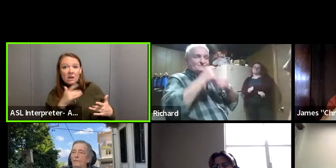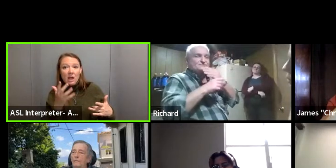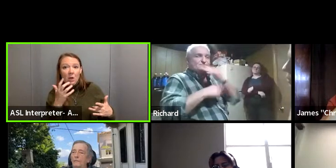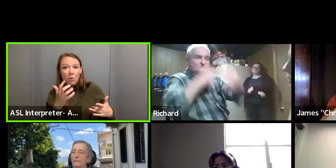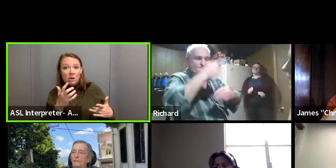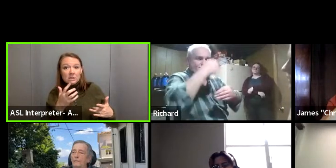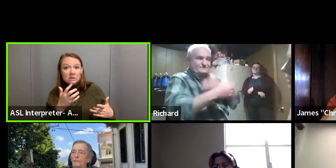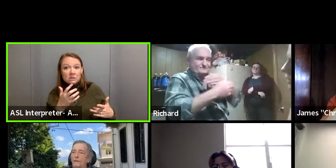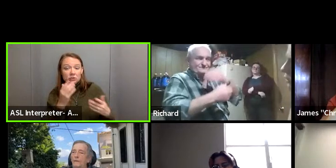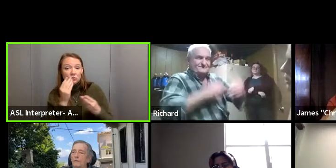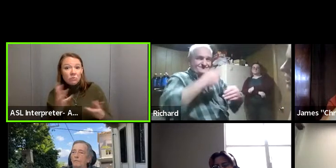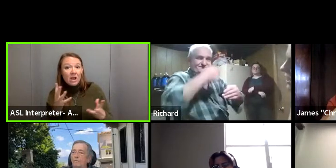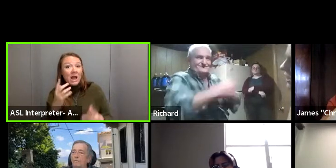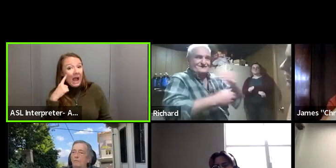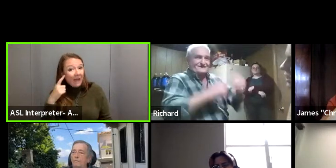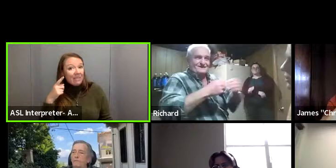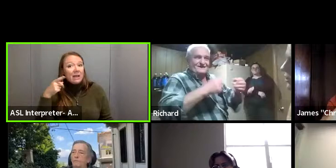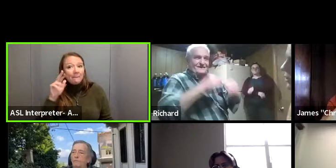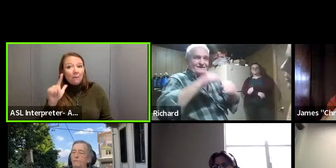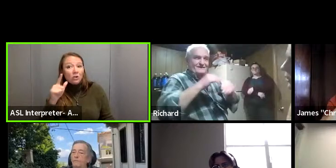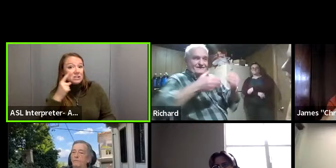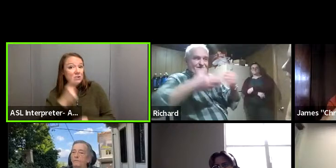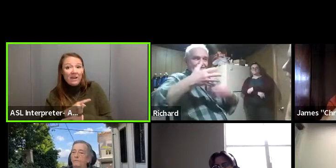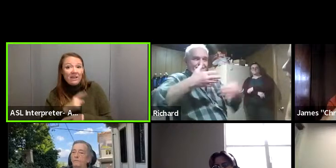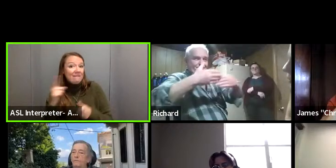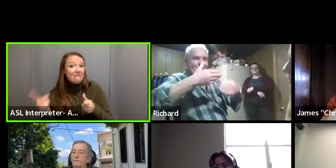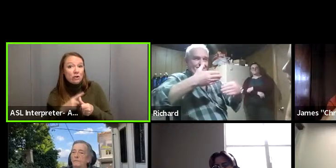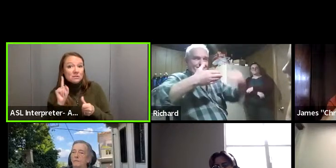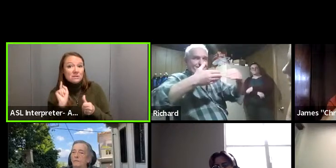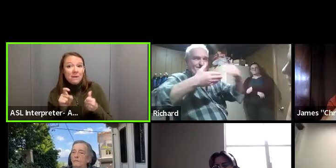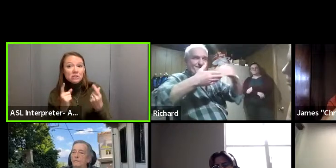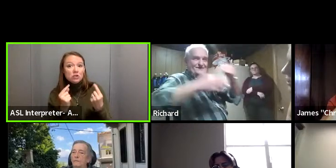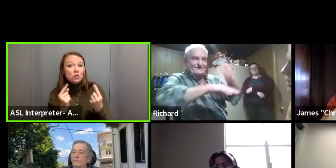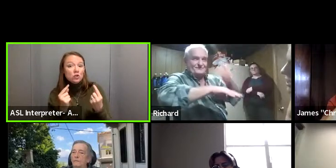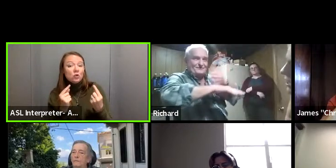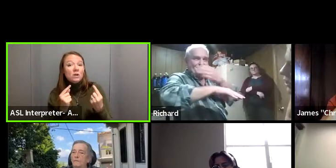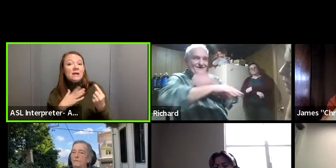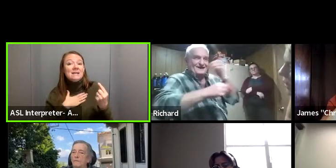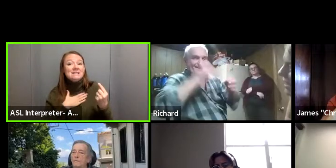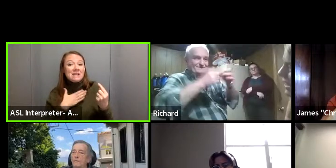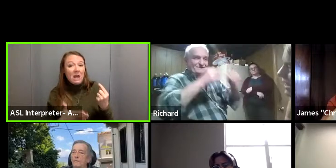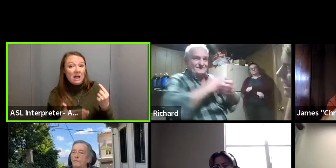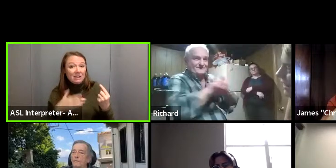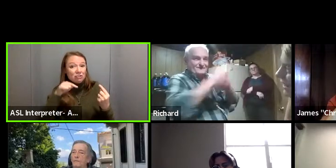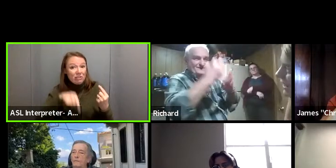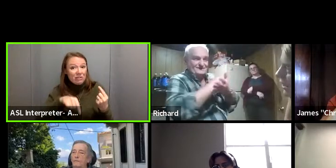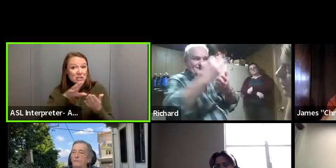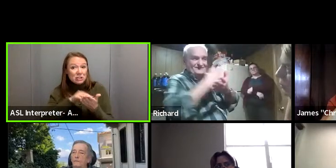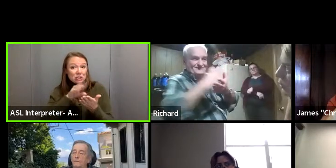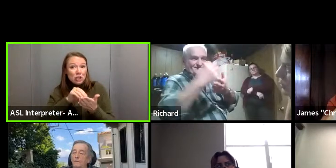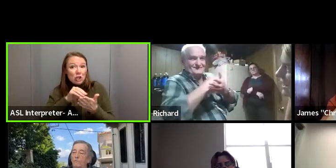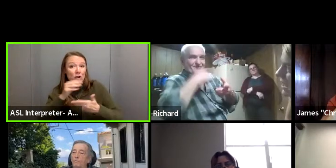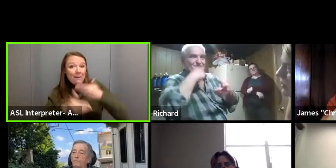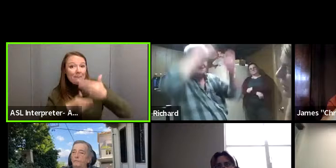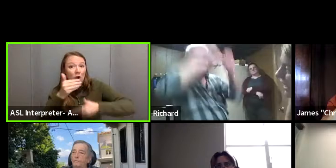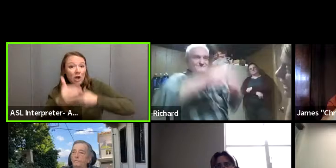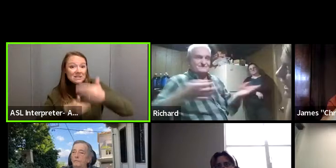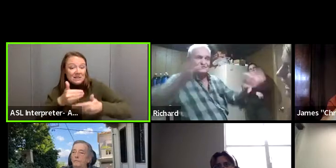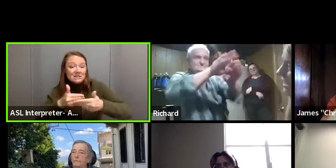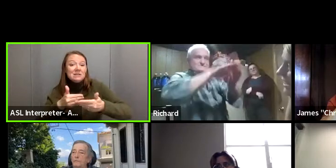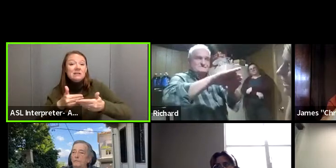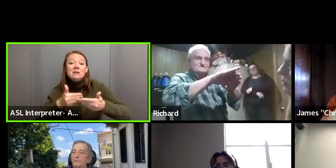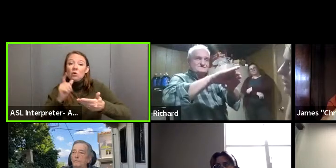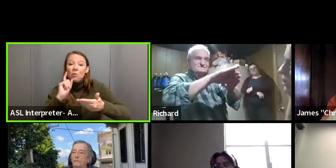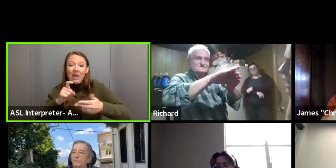I think Paul's right in that the first thing that you need to do is acknowledge that this is a learning process and that there are improvements to be